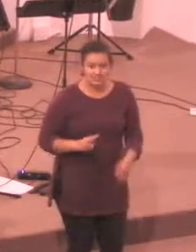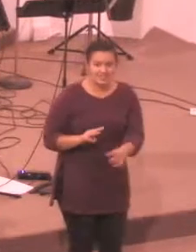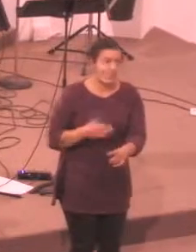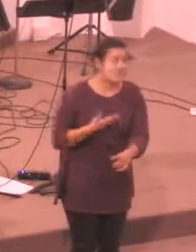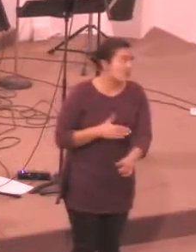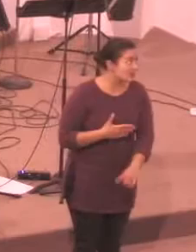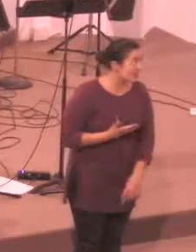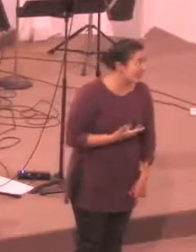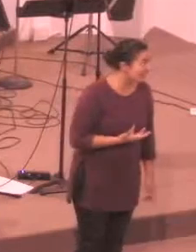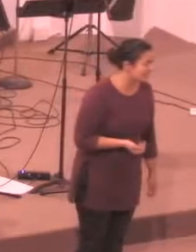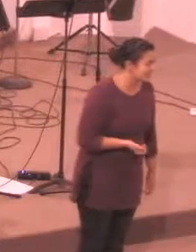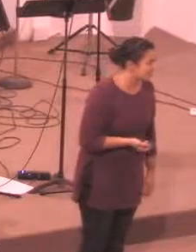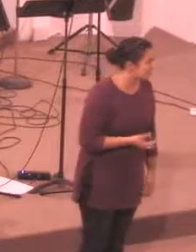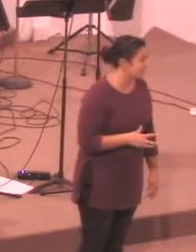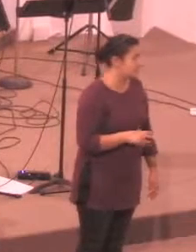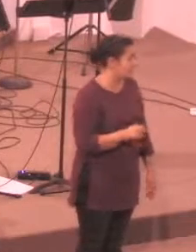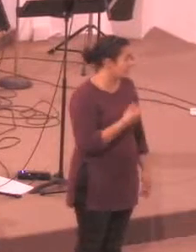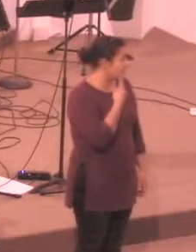I'm just saying.